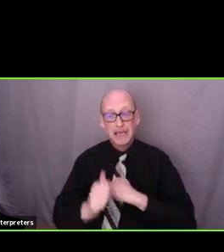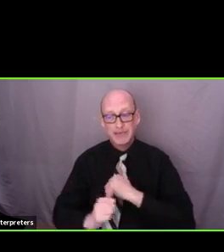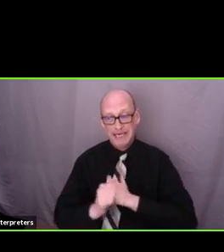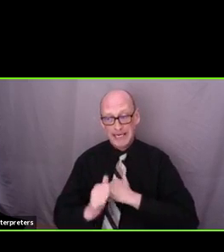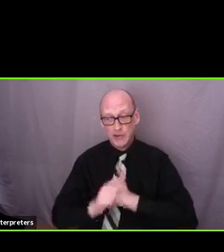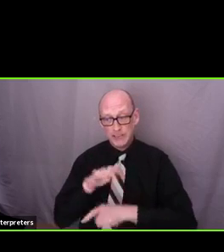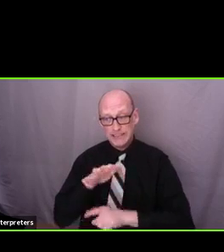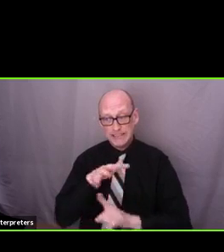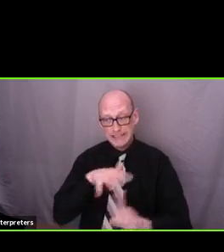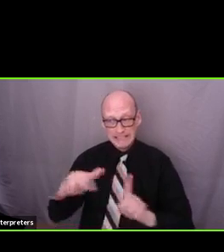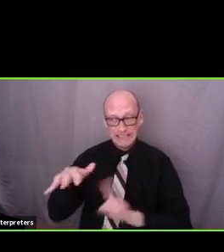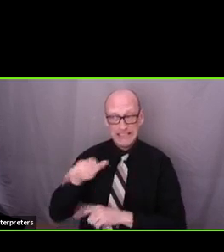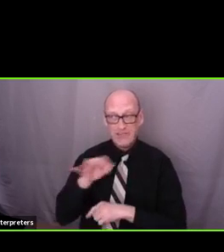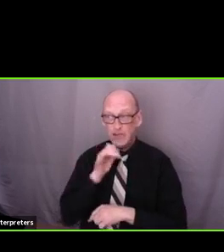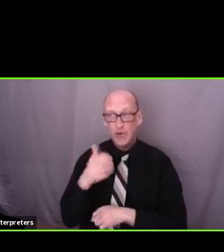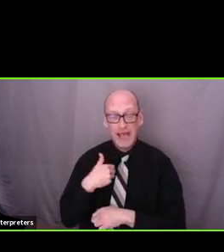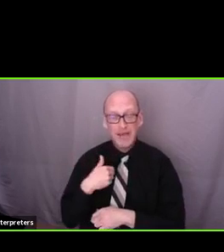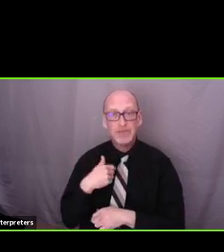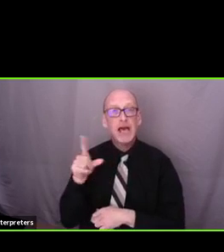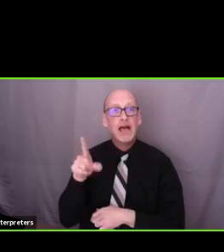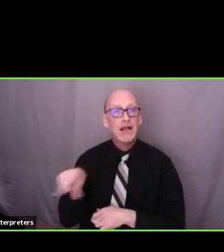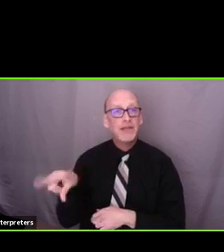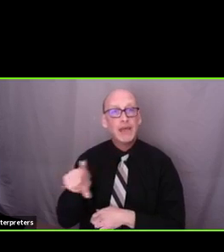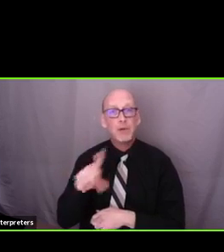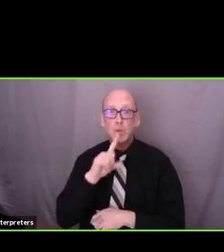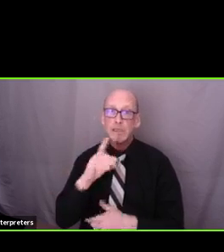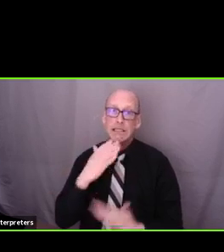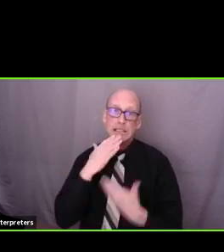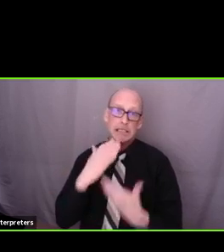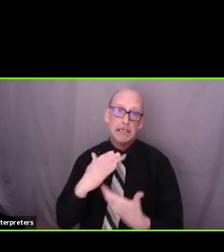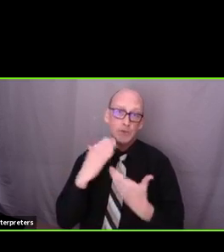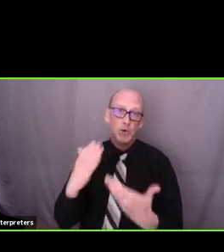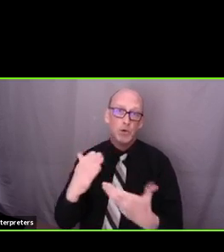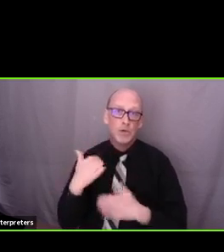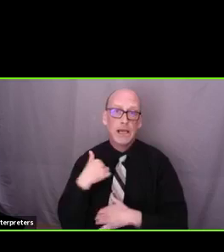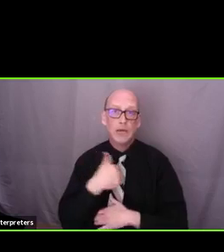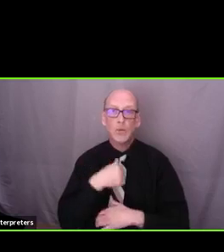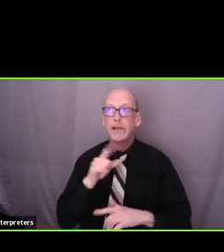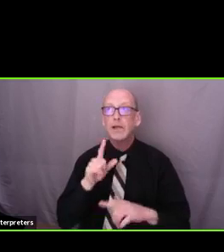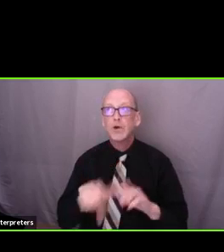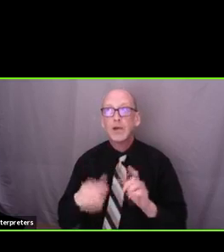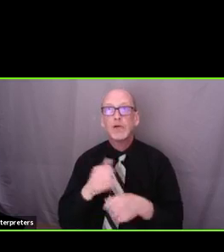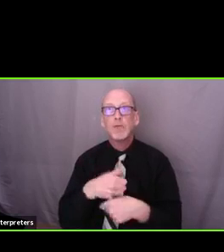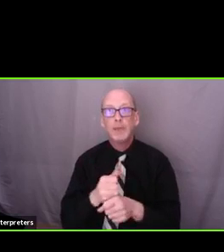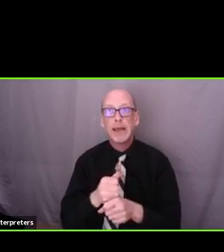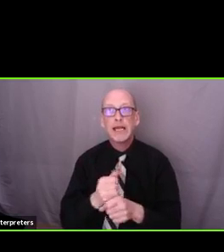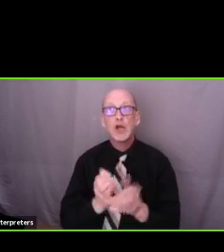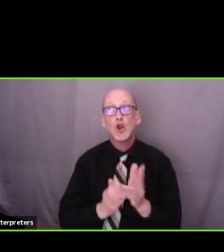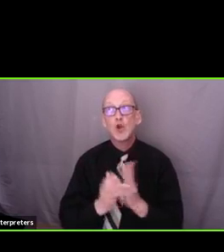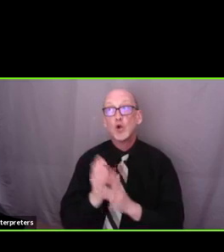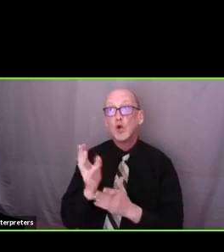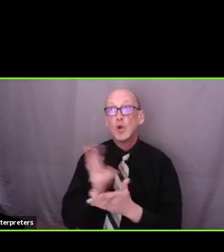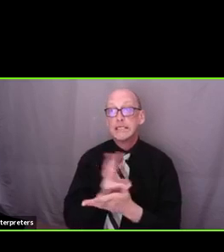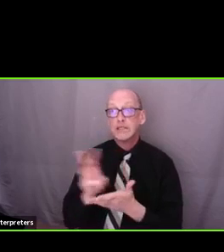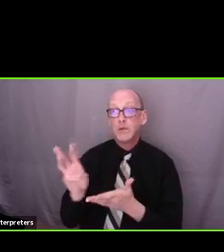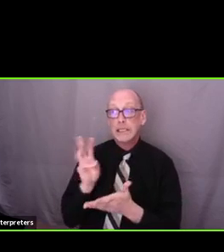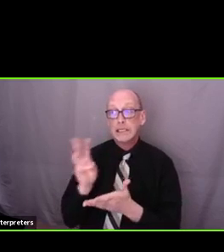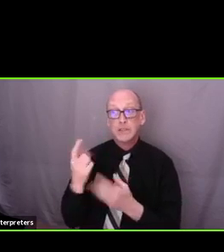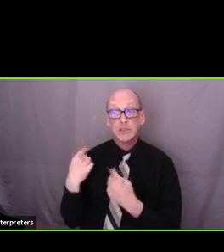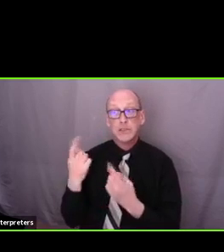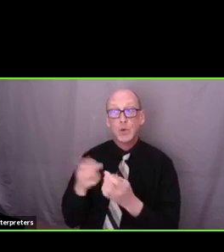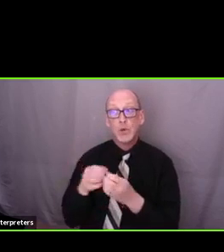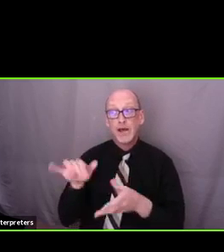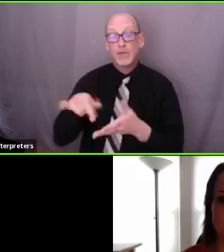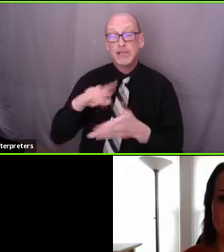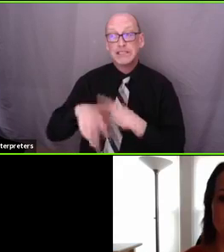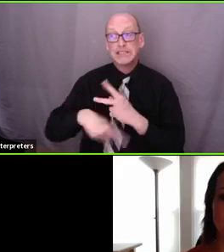have those. So they were unbelievably grateful, and we could not have made it through the last 6 weeks without this structure